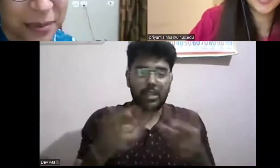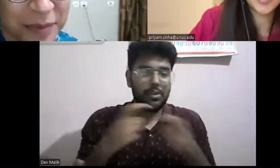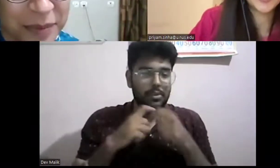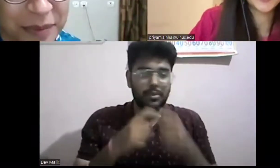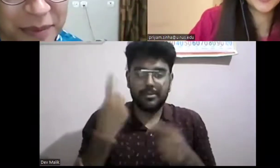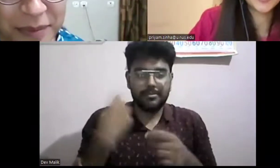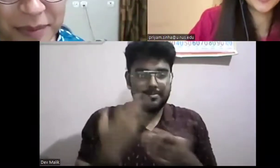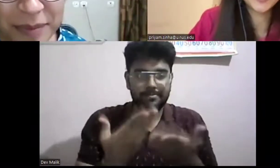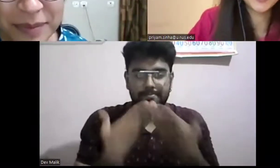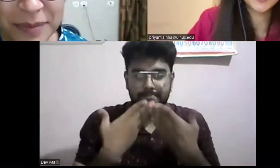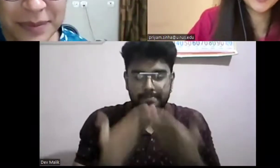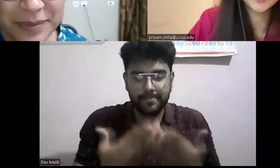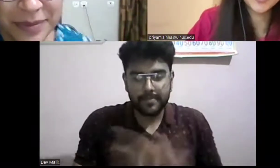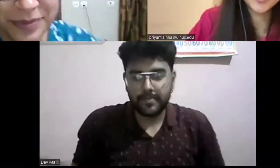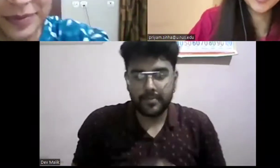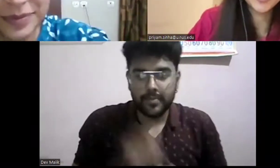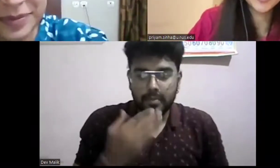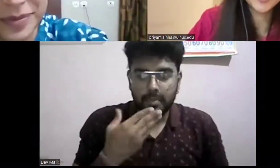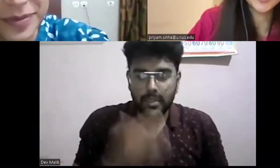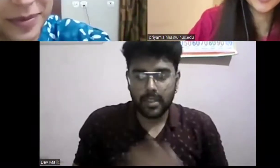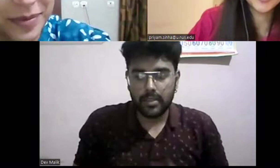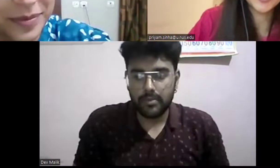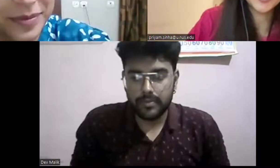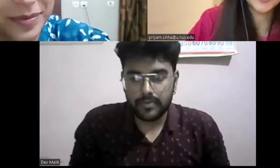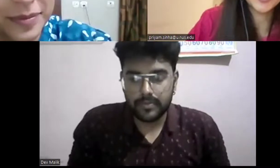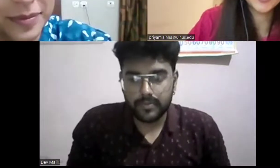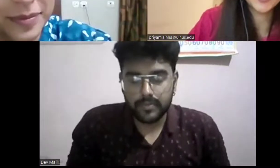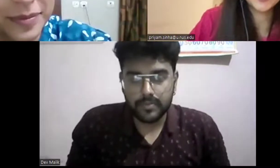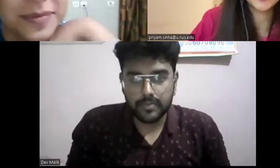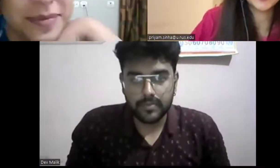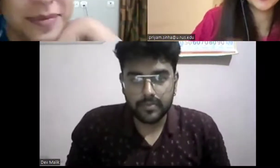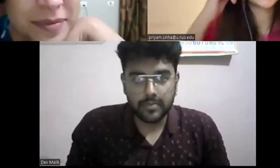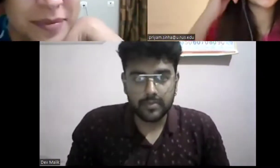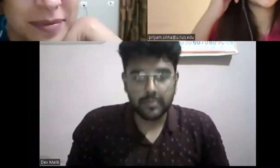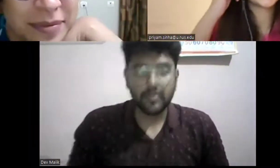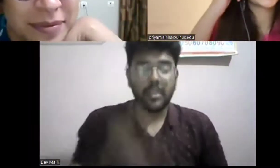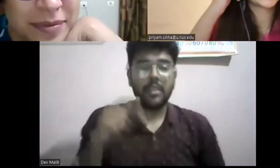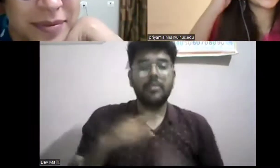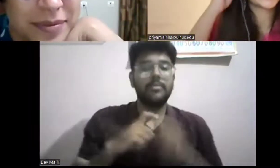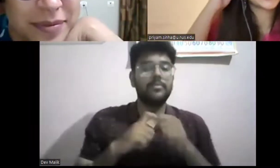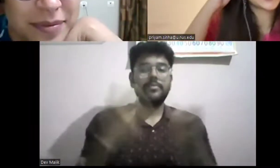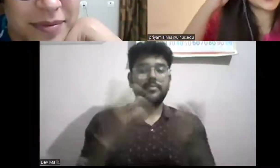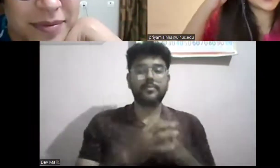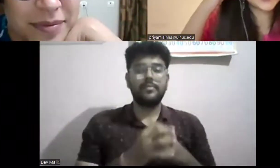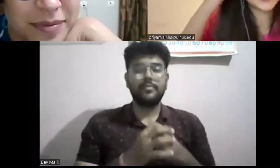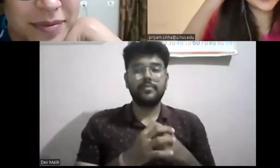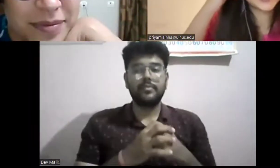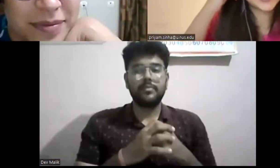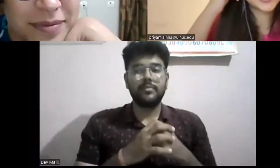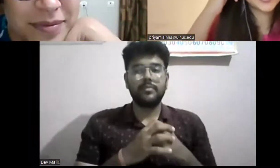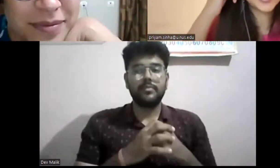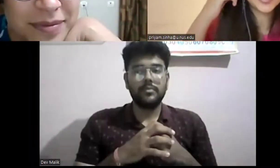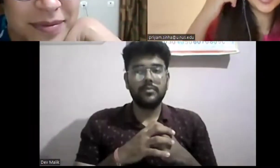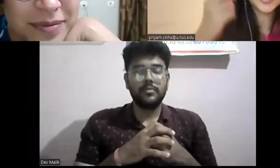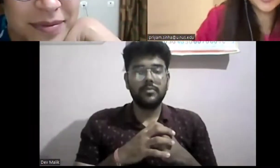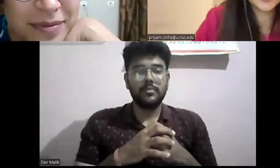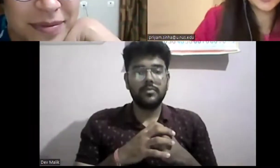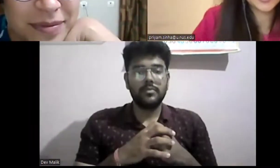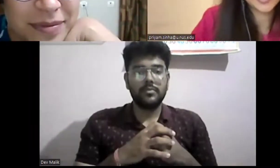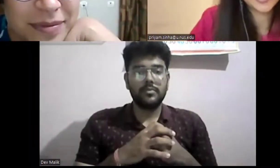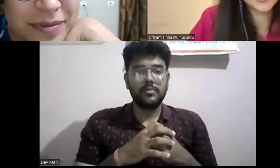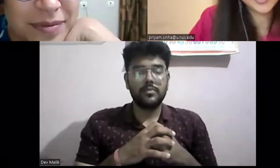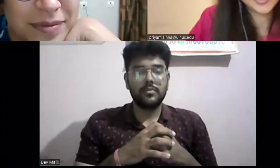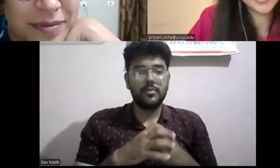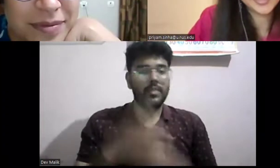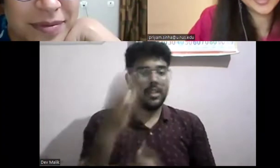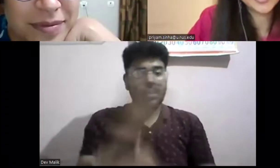yesterday. Thank you so much. So my question is, in the representation of